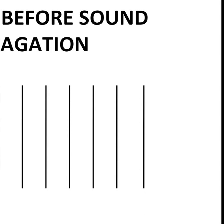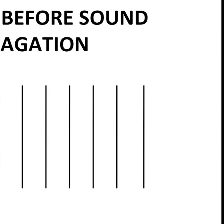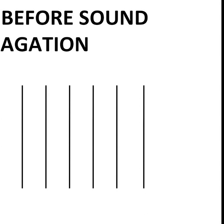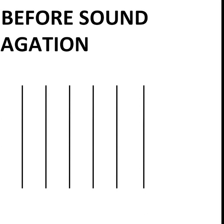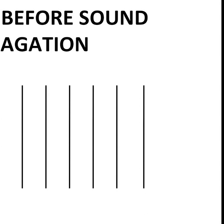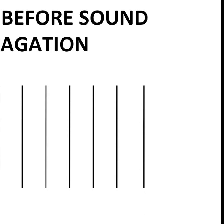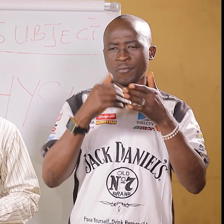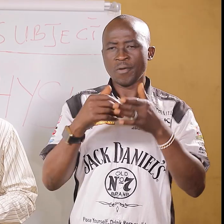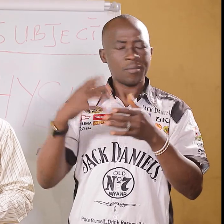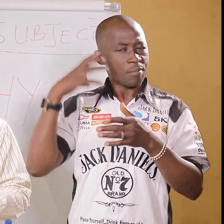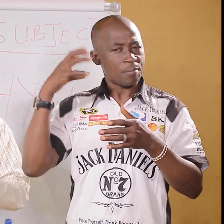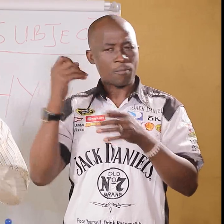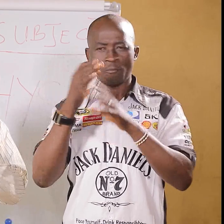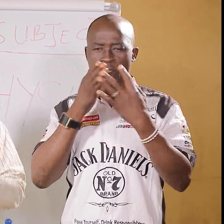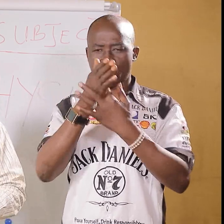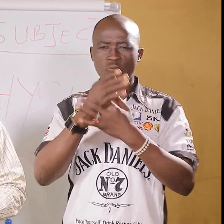sound through air,